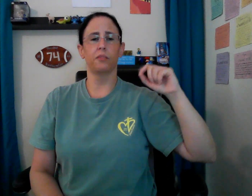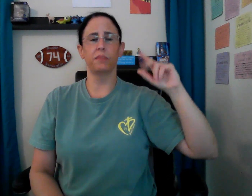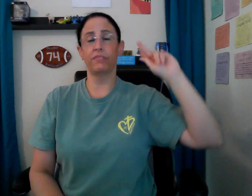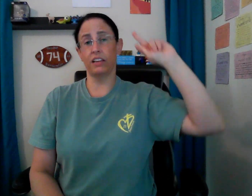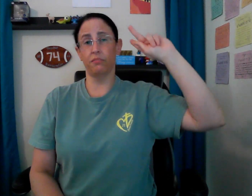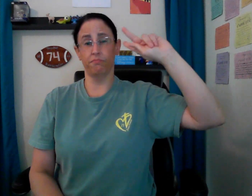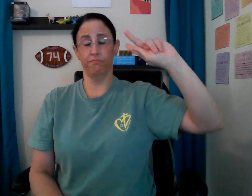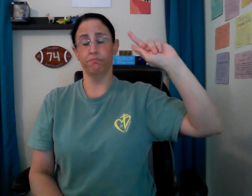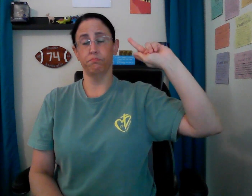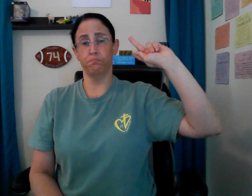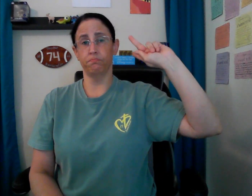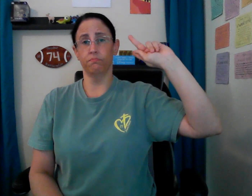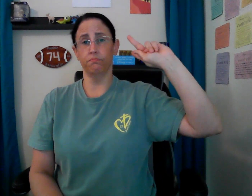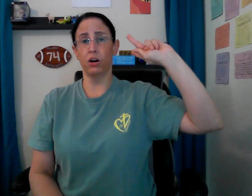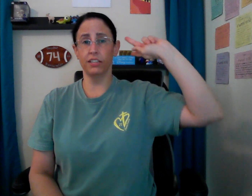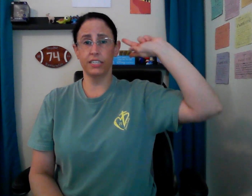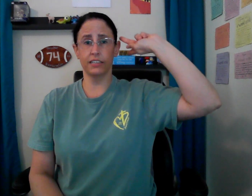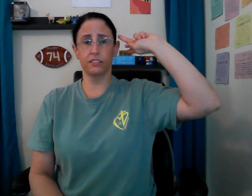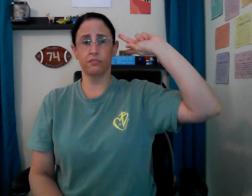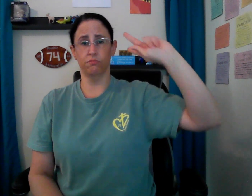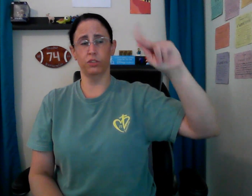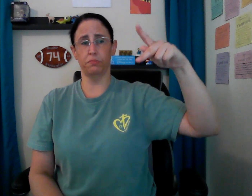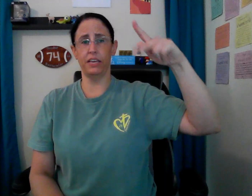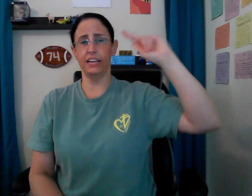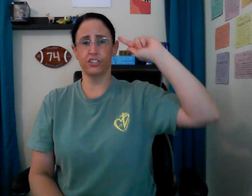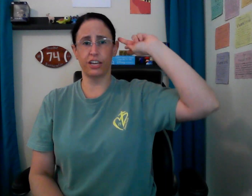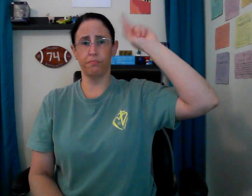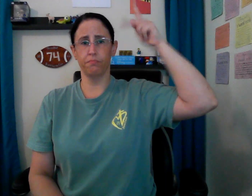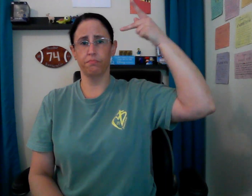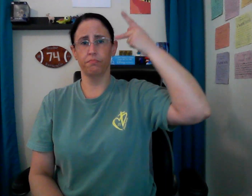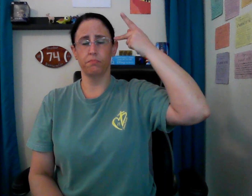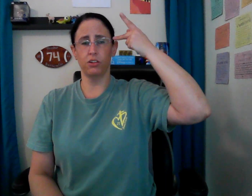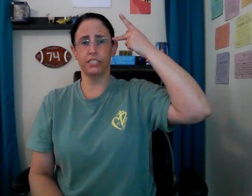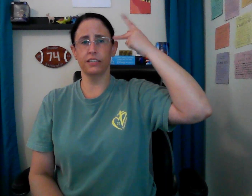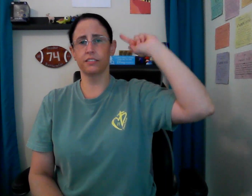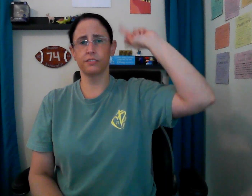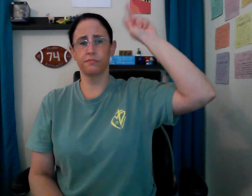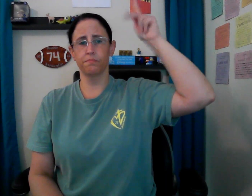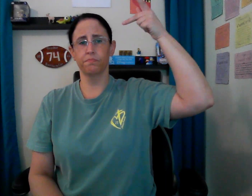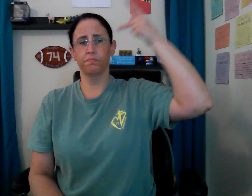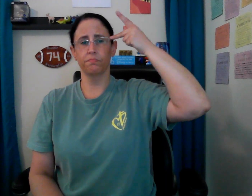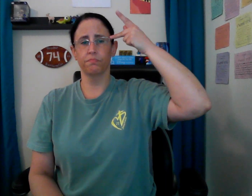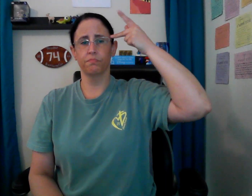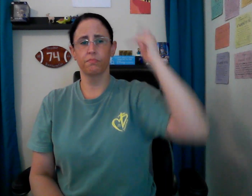And then politics with a P hand shape, politics.